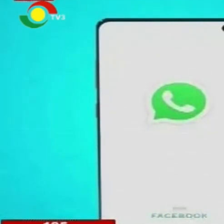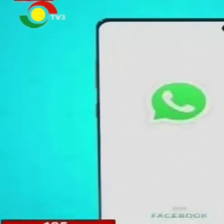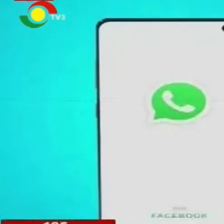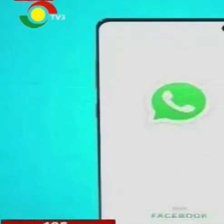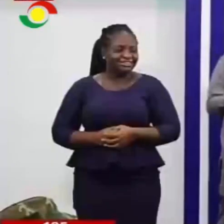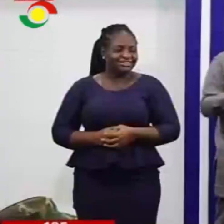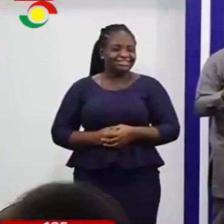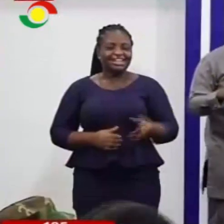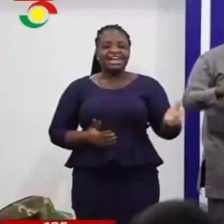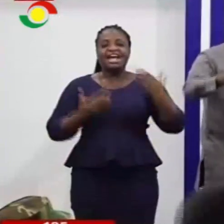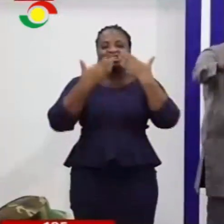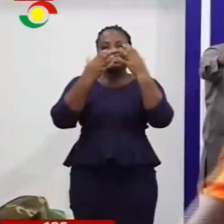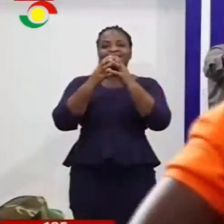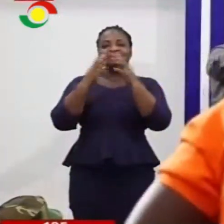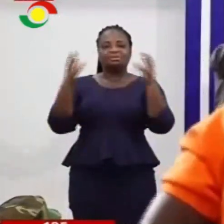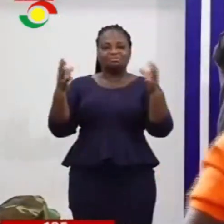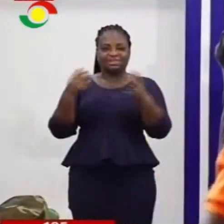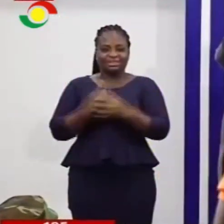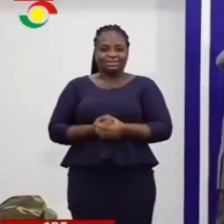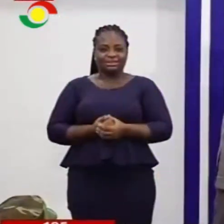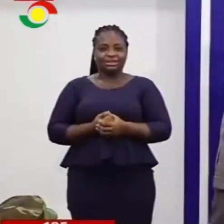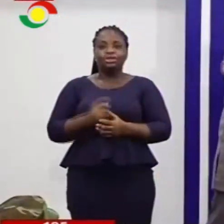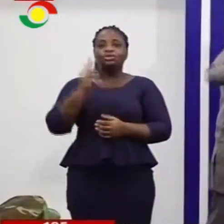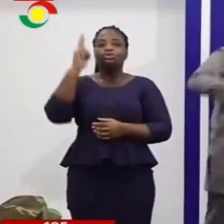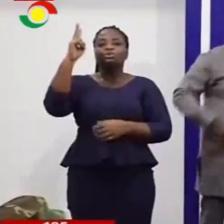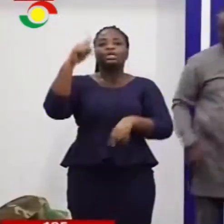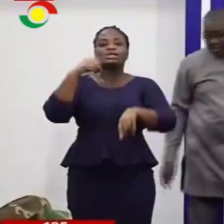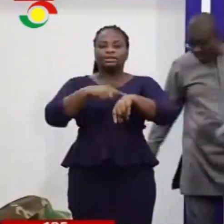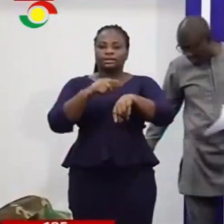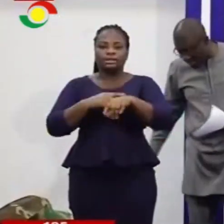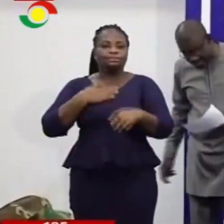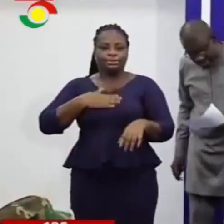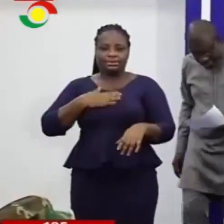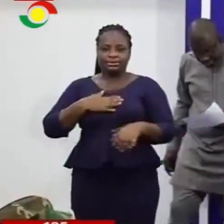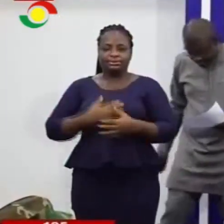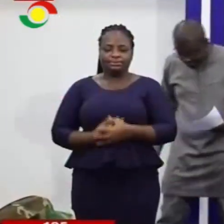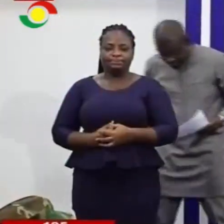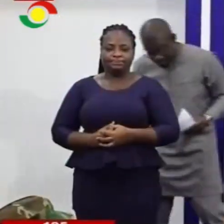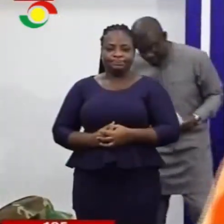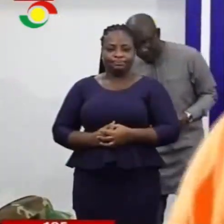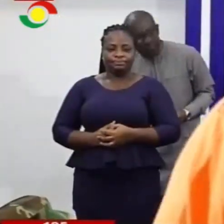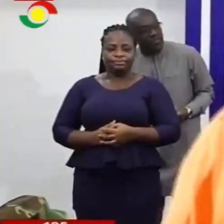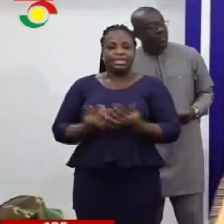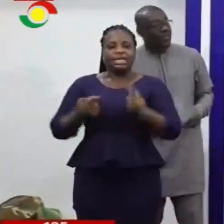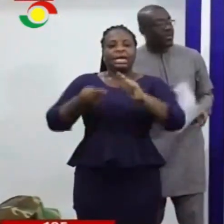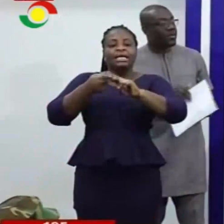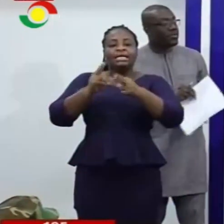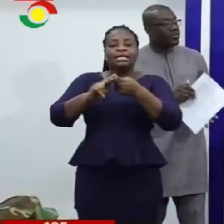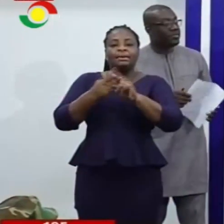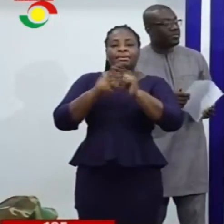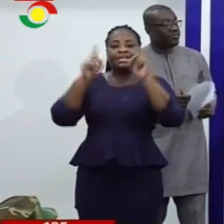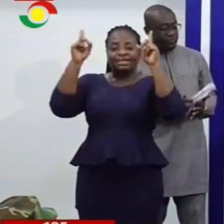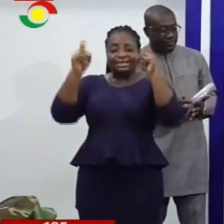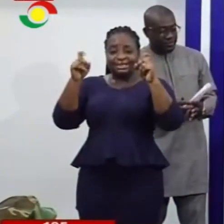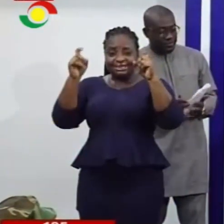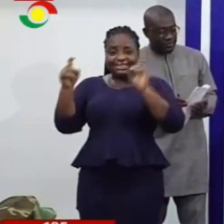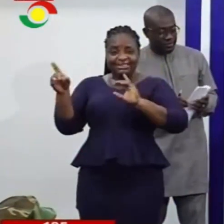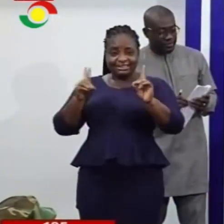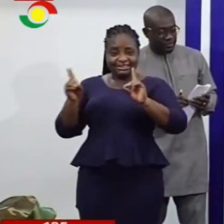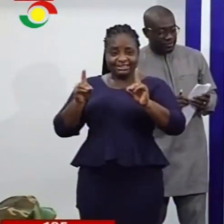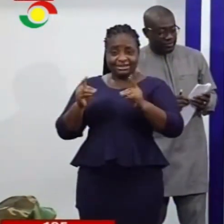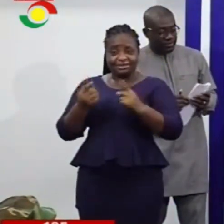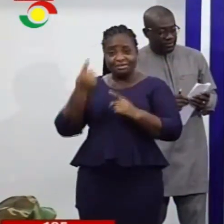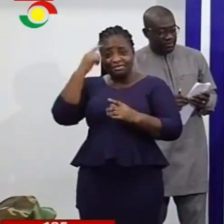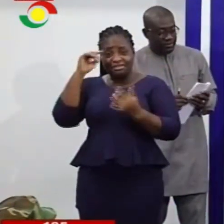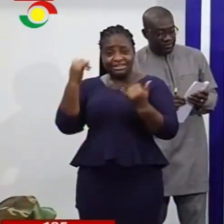Thank you very much, Honorable Minister. Just two at a time, please, so that we can also observe the session. Total number of tests done so far. For now,